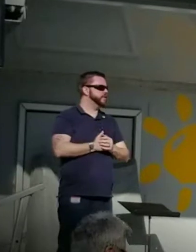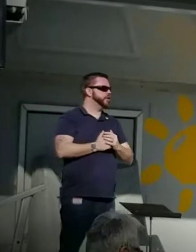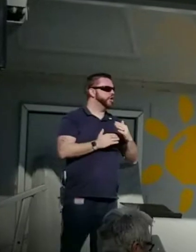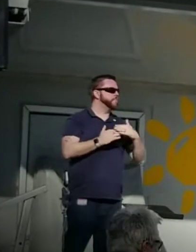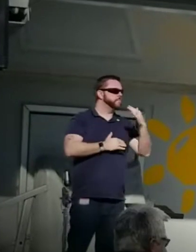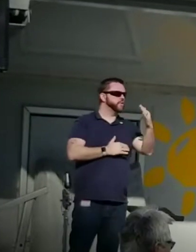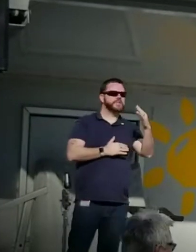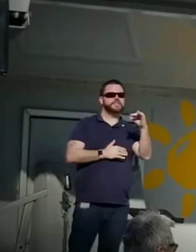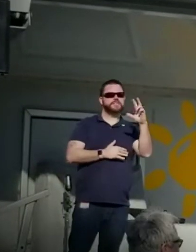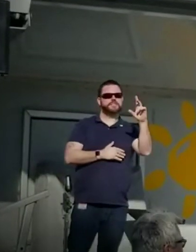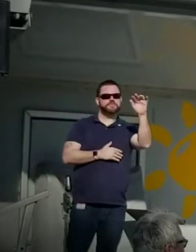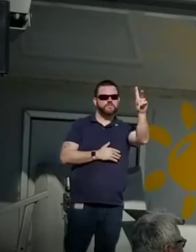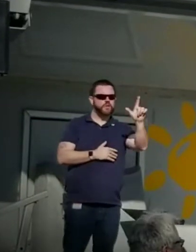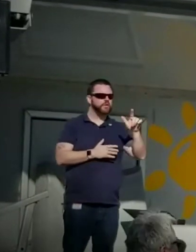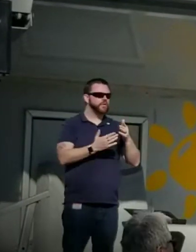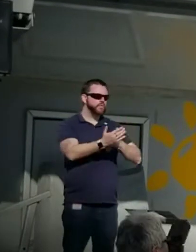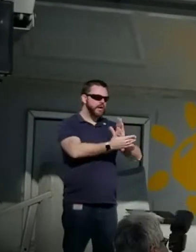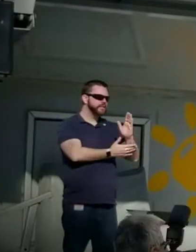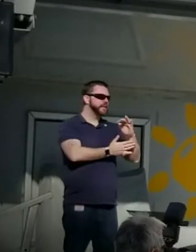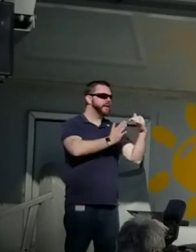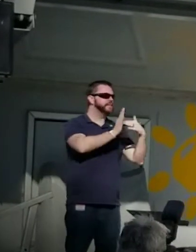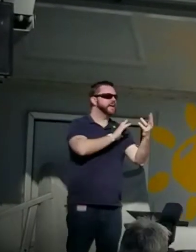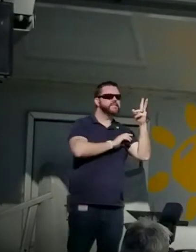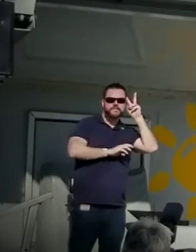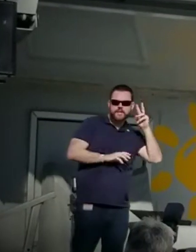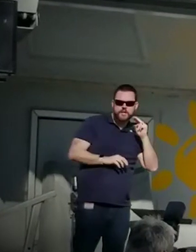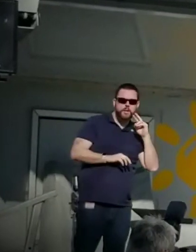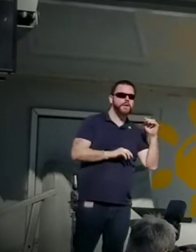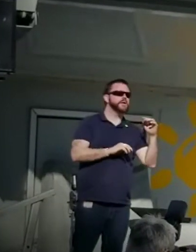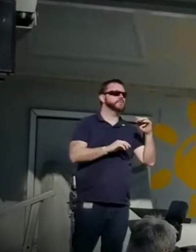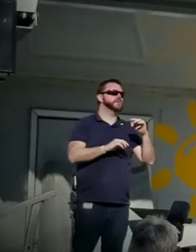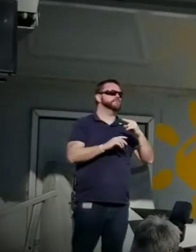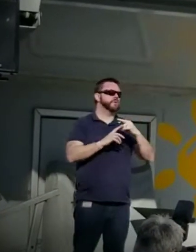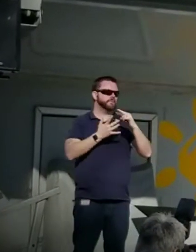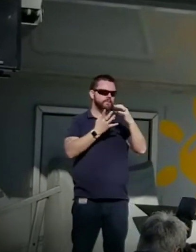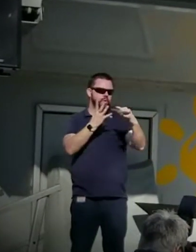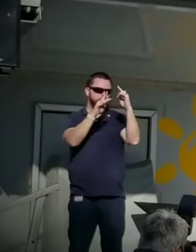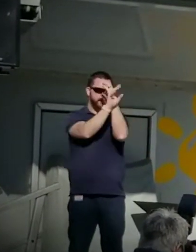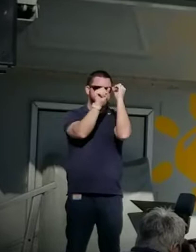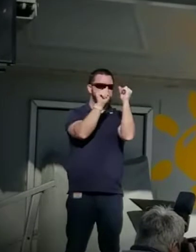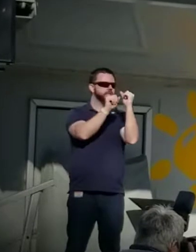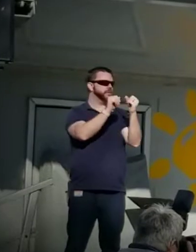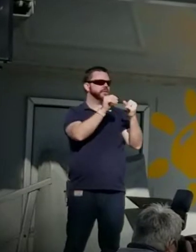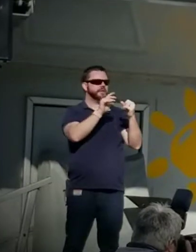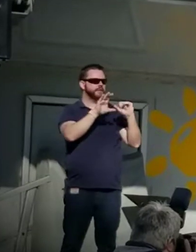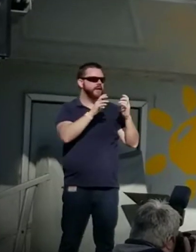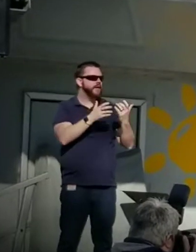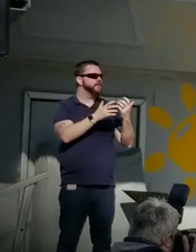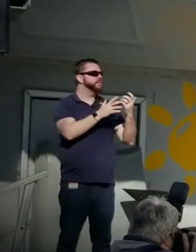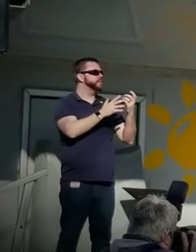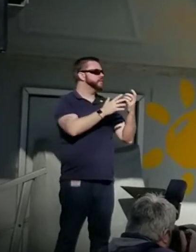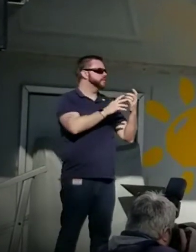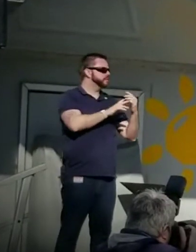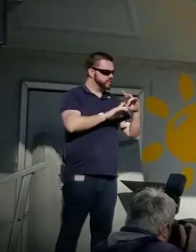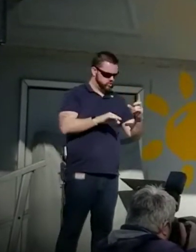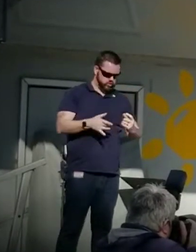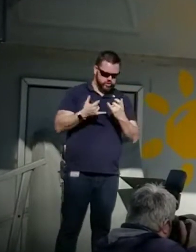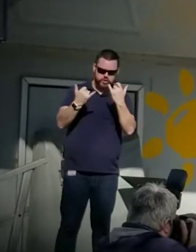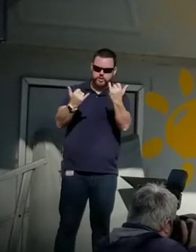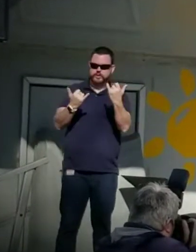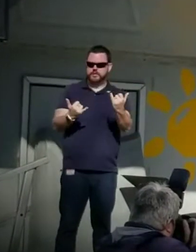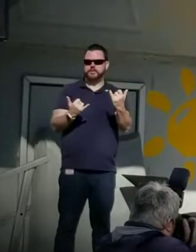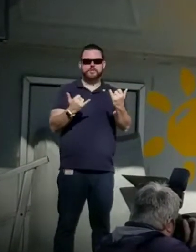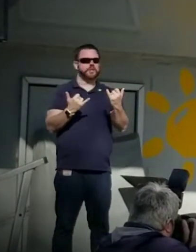rights, anti-Vietnam War, for political candidates, for women's rights, to the current issues